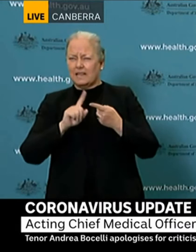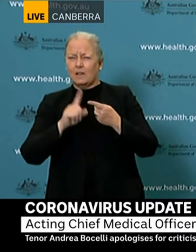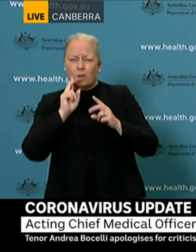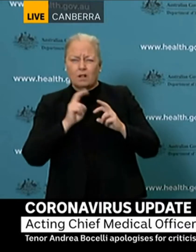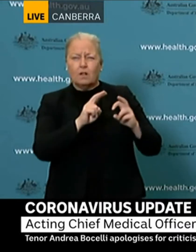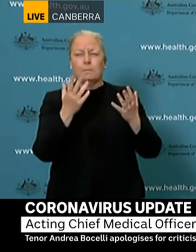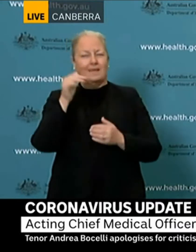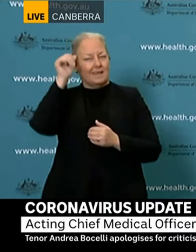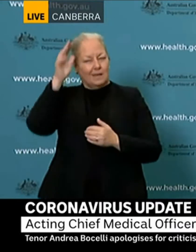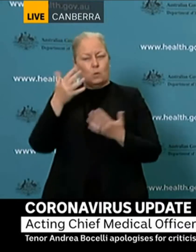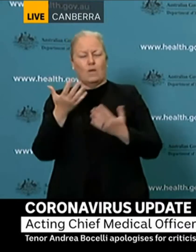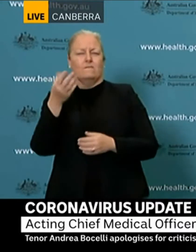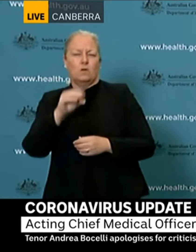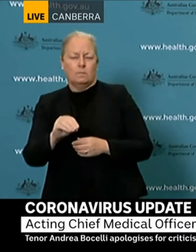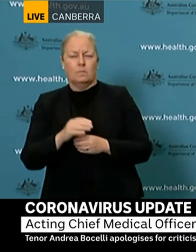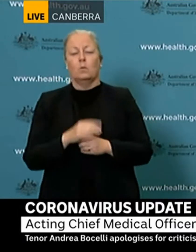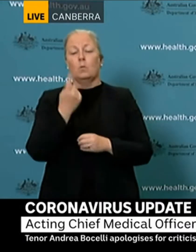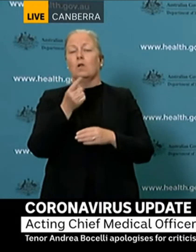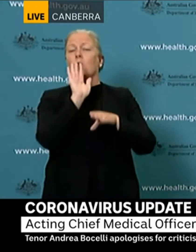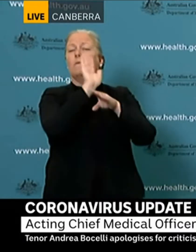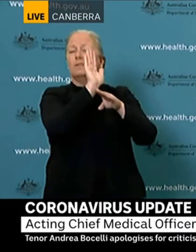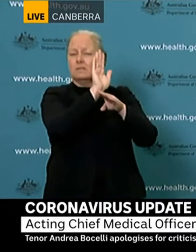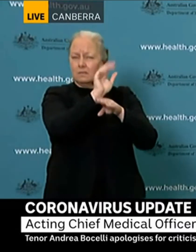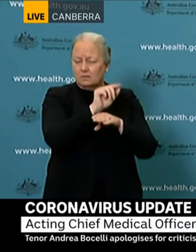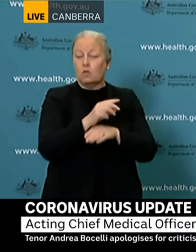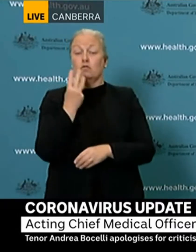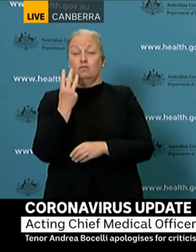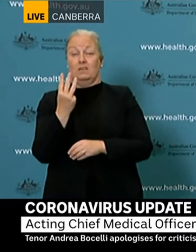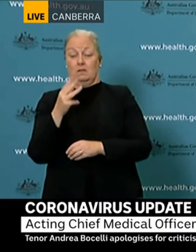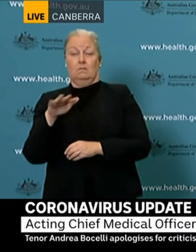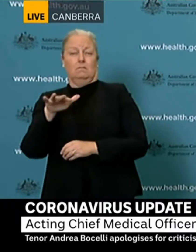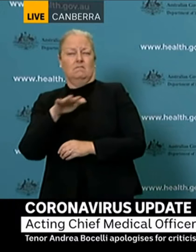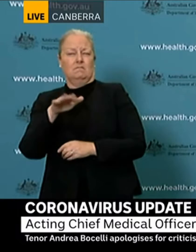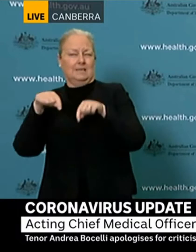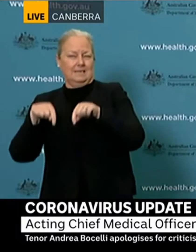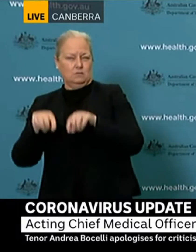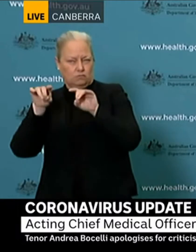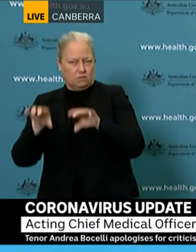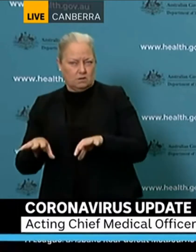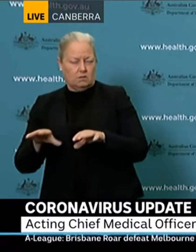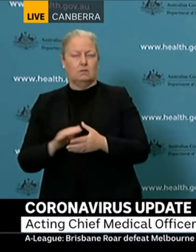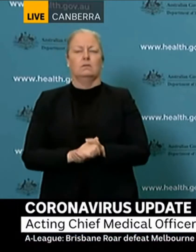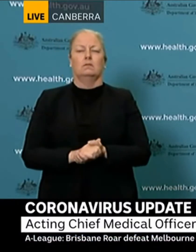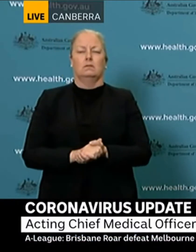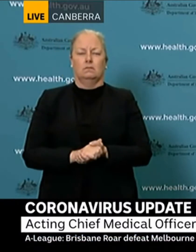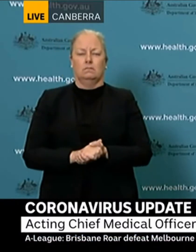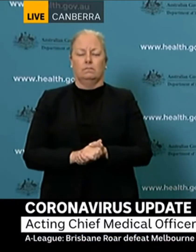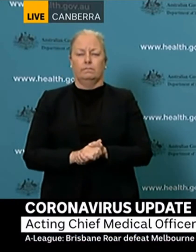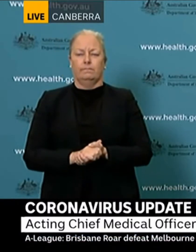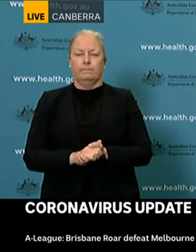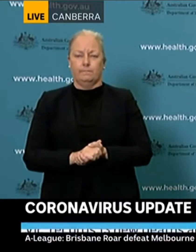In Queensland, there was 1 overseas acquired case and 3 locally acquired of people that had